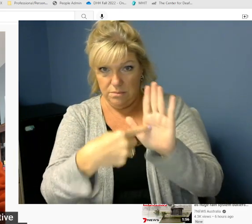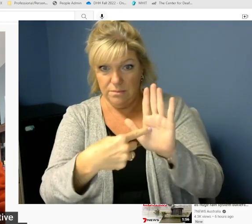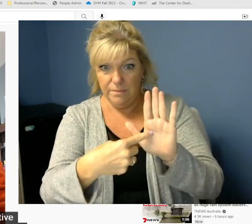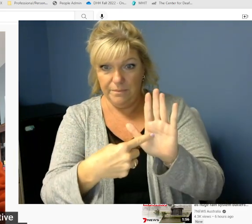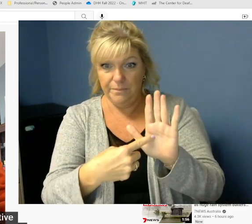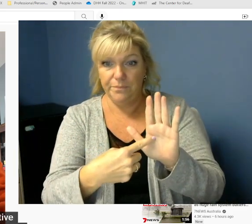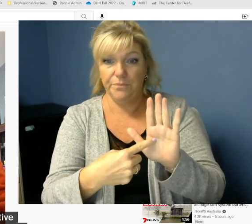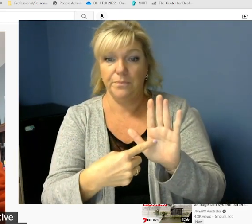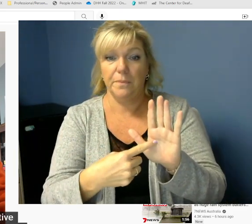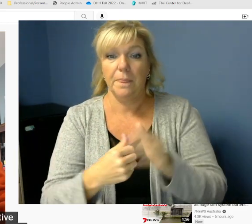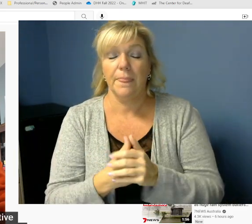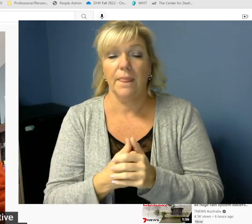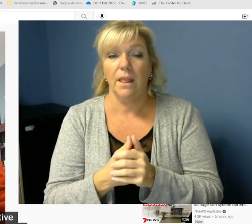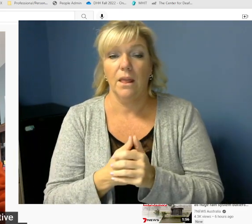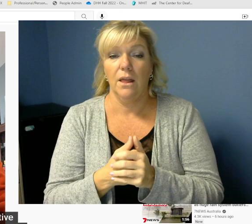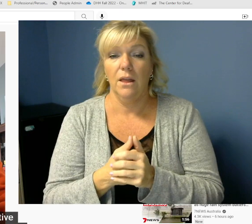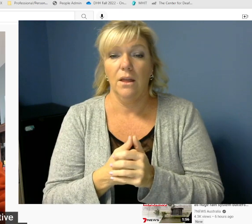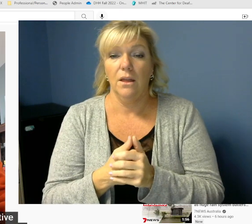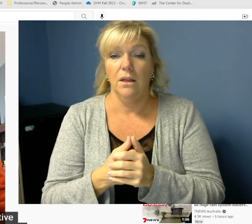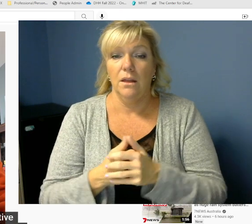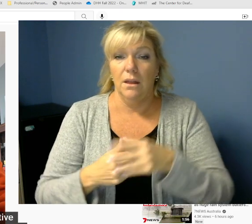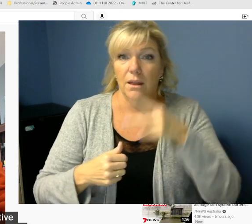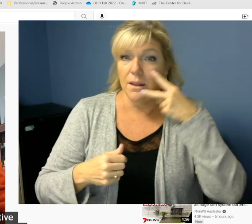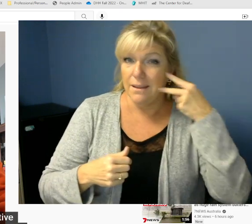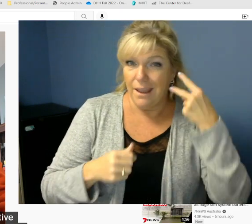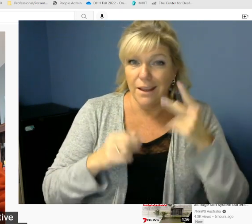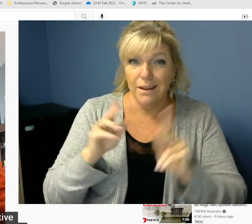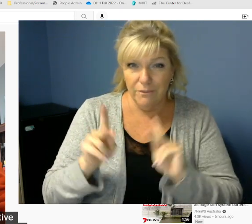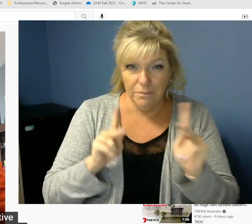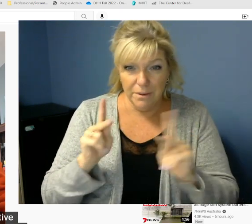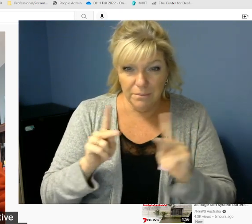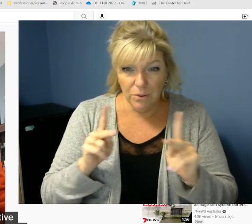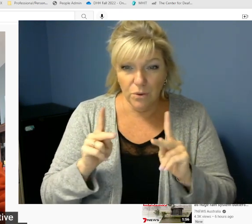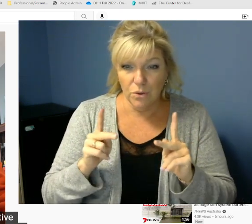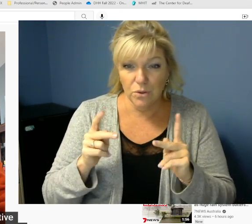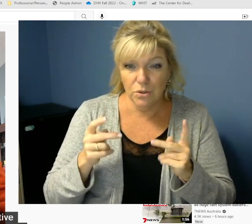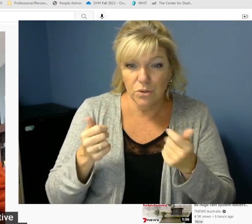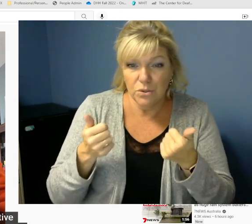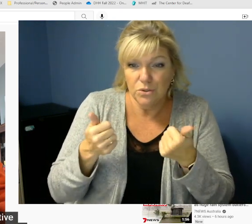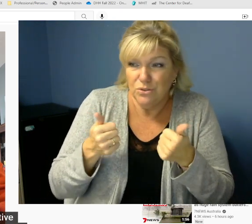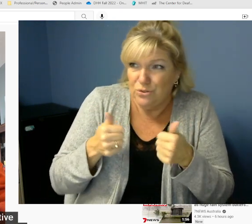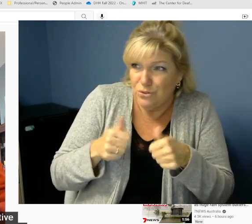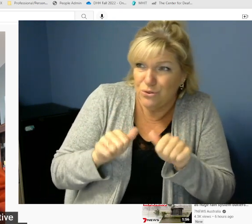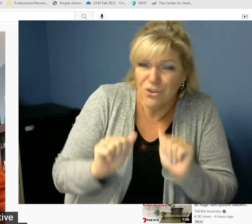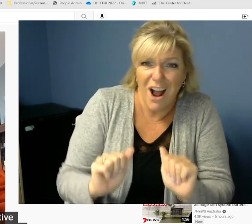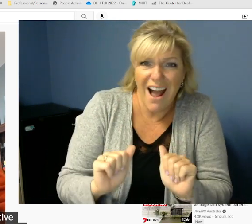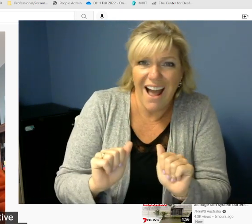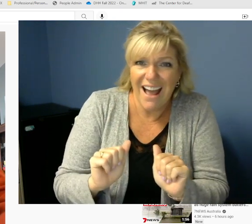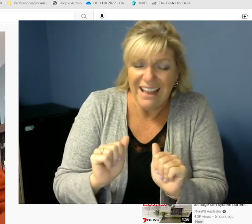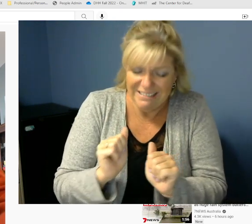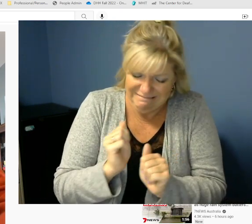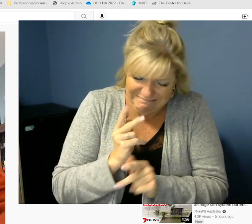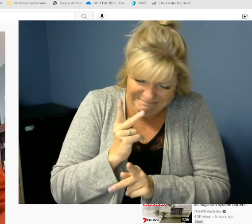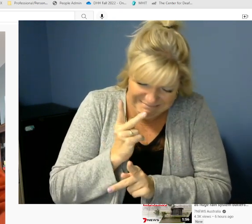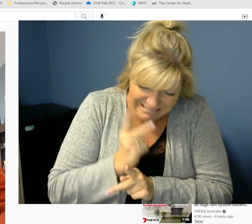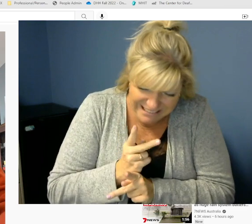in spite of the attempts by Native peoples to hold on to their